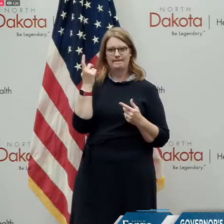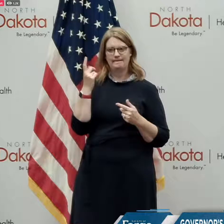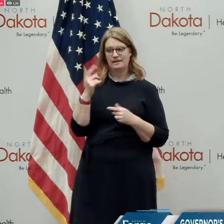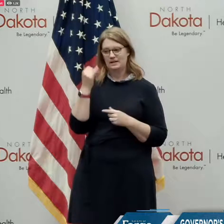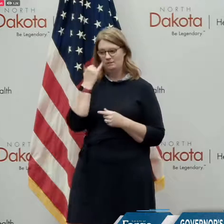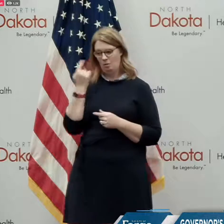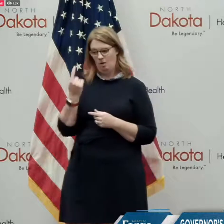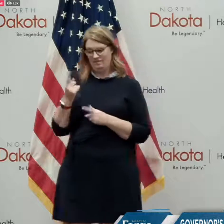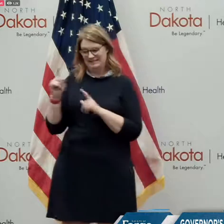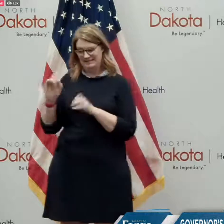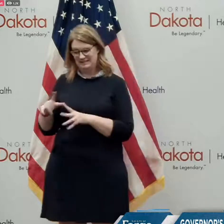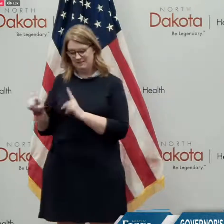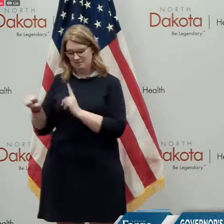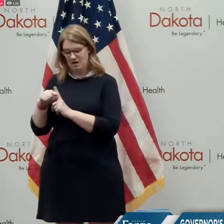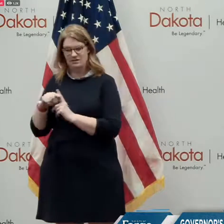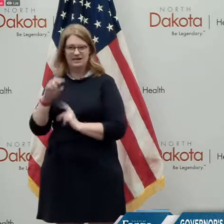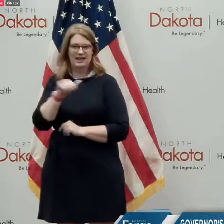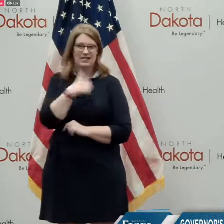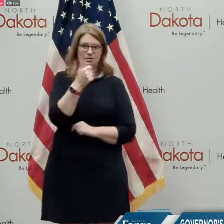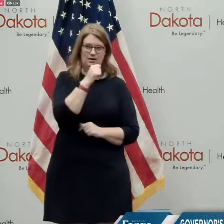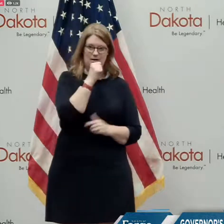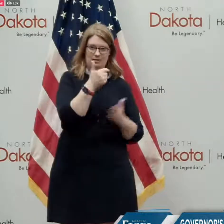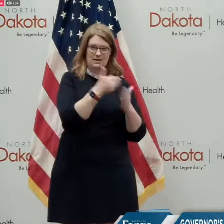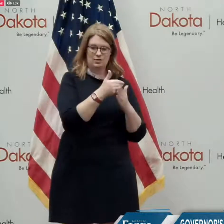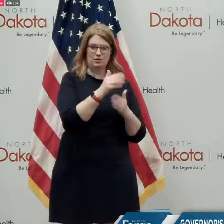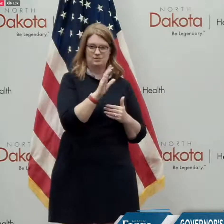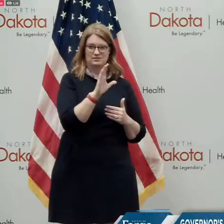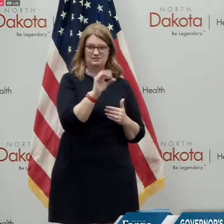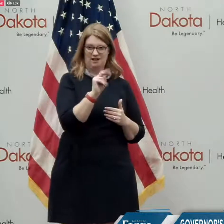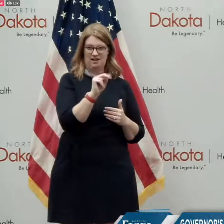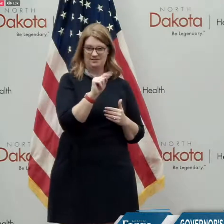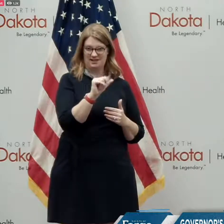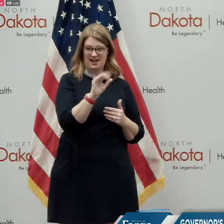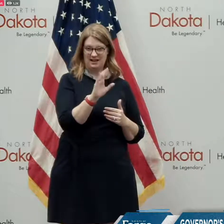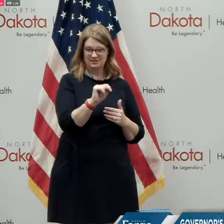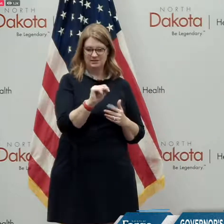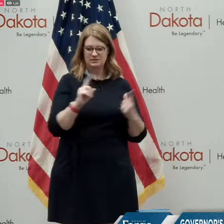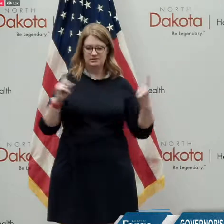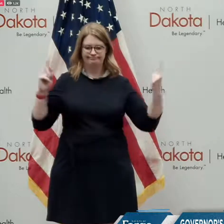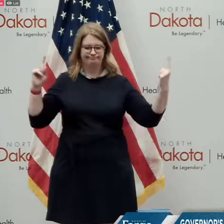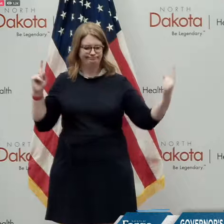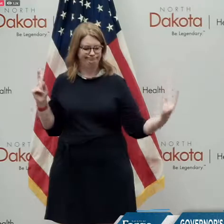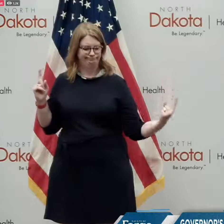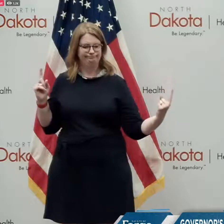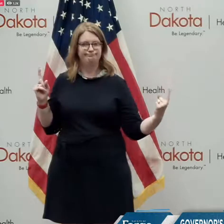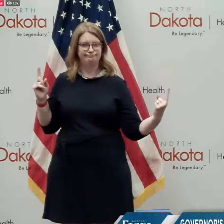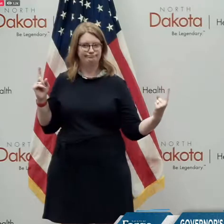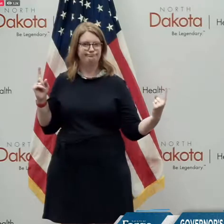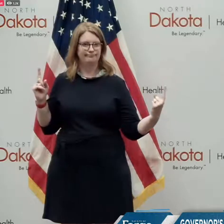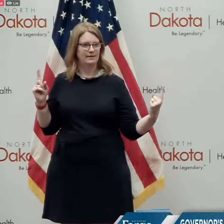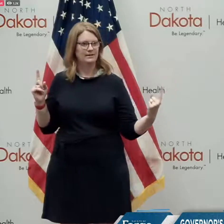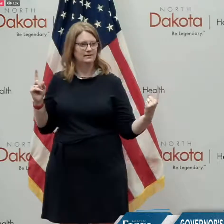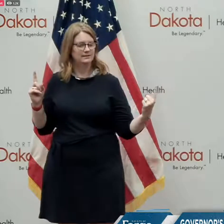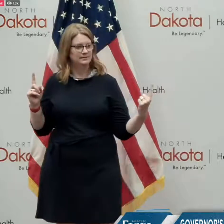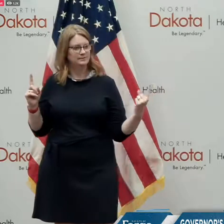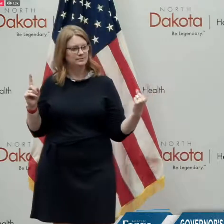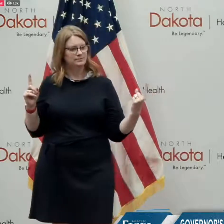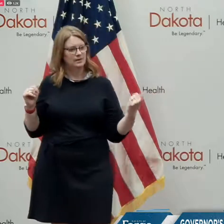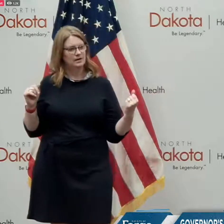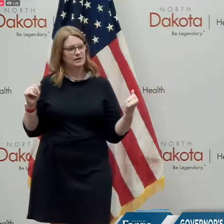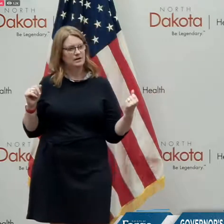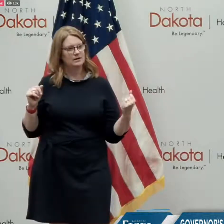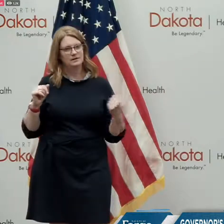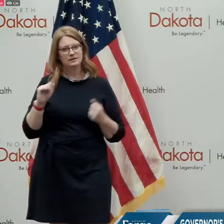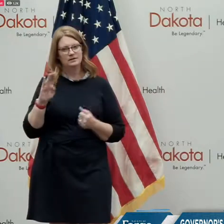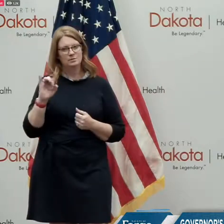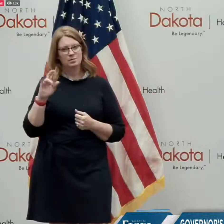tested positive, that the other wouldn't be a close contact. And so we're doing a good job of socially distancing from other, and